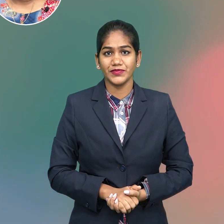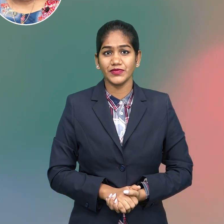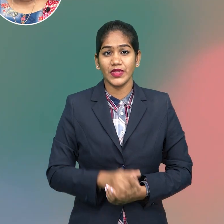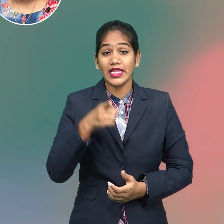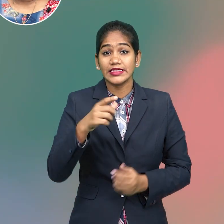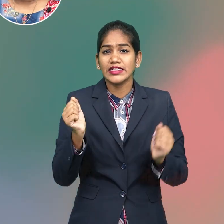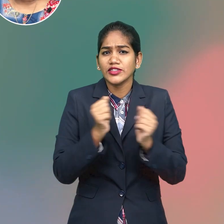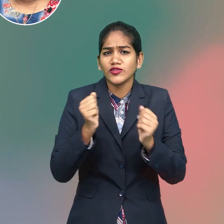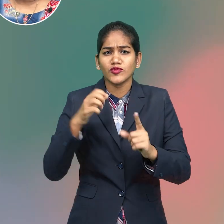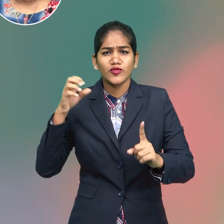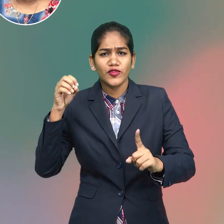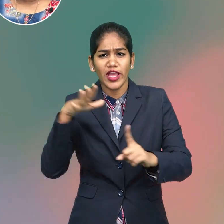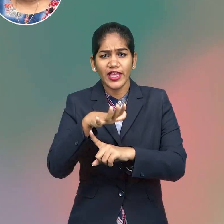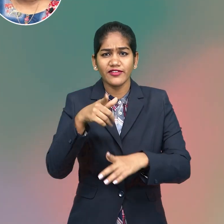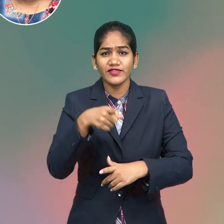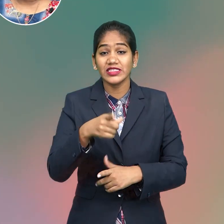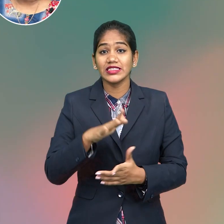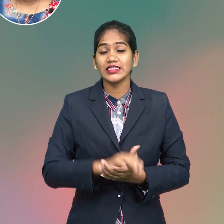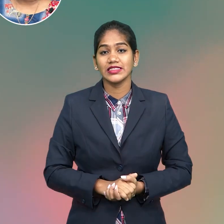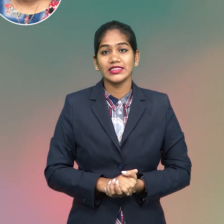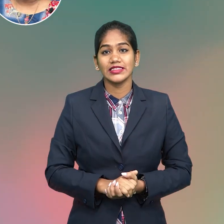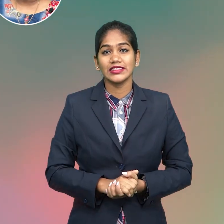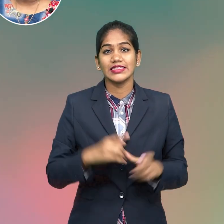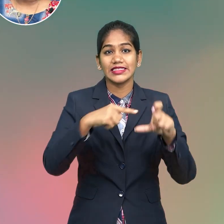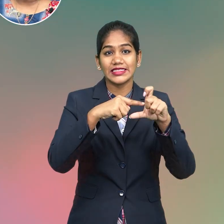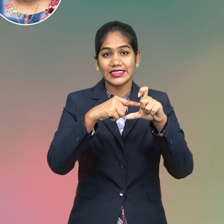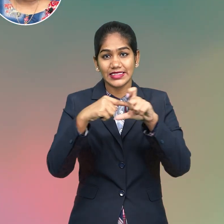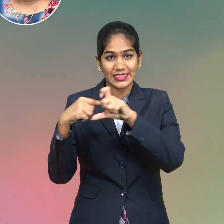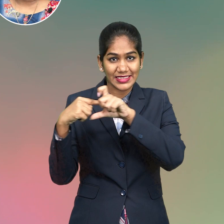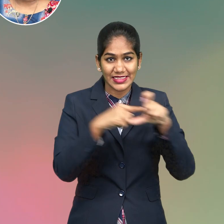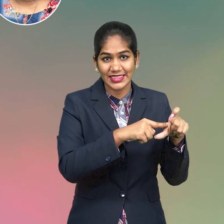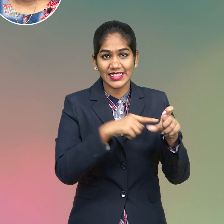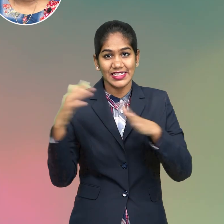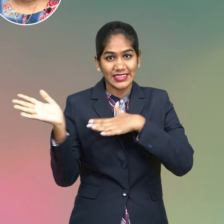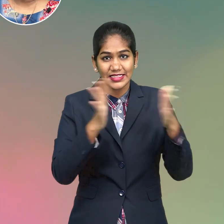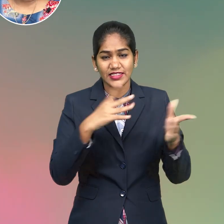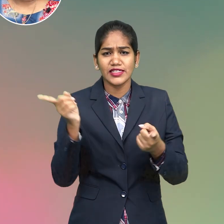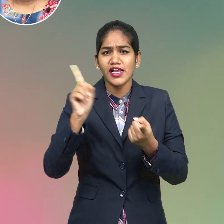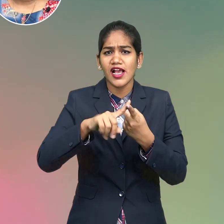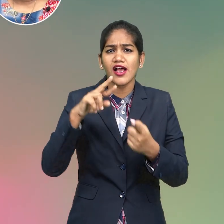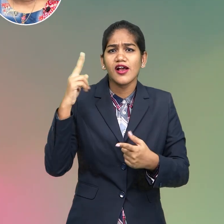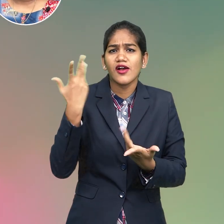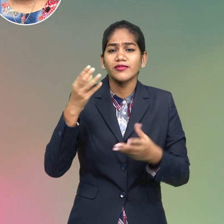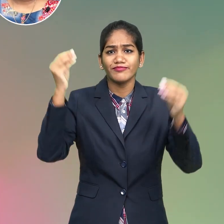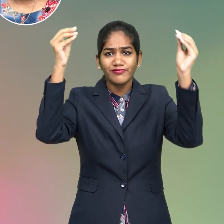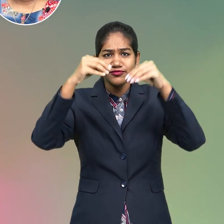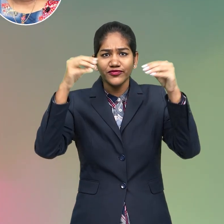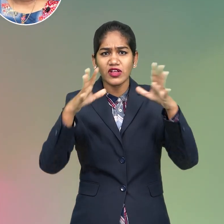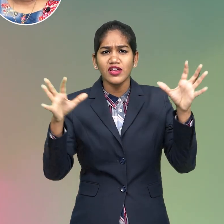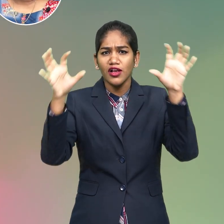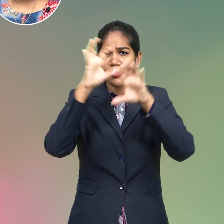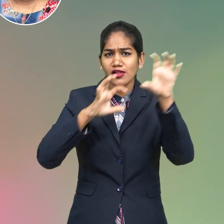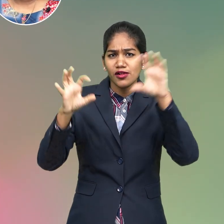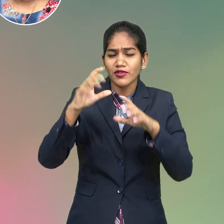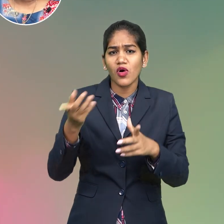This cooling effect of the easterly jet stream causes rain from clouds already